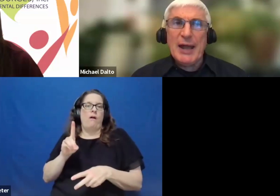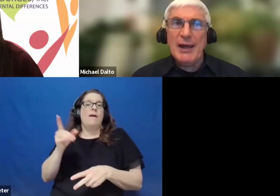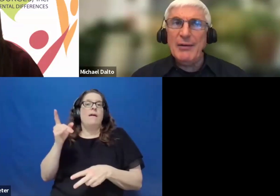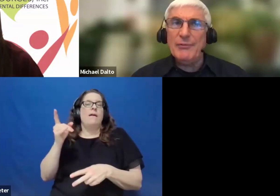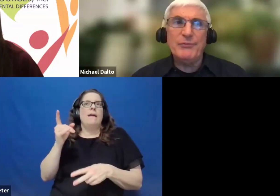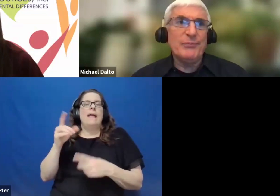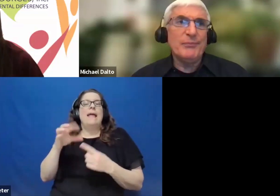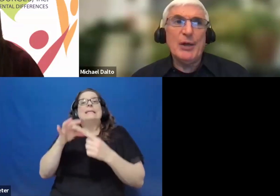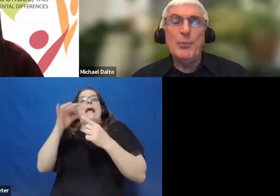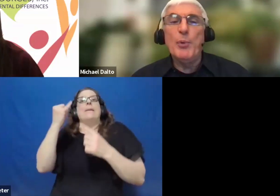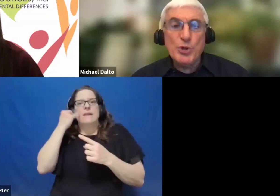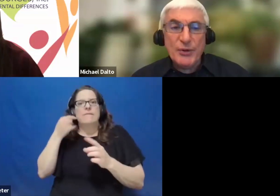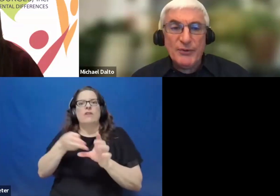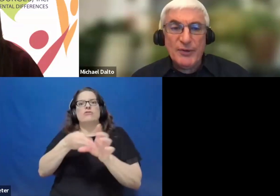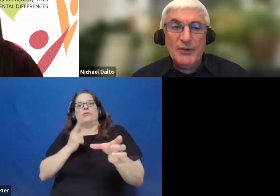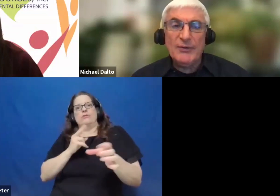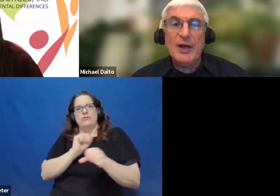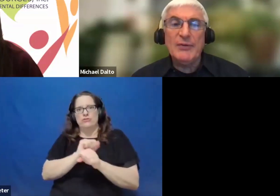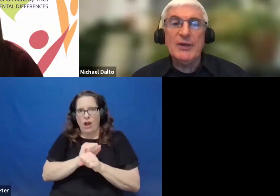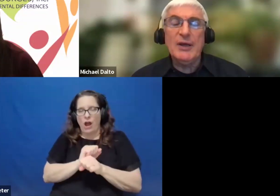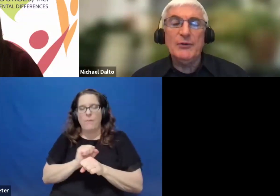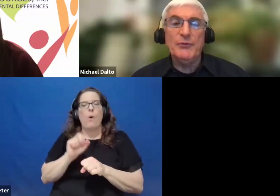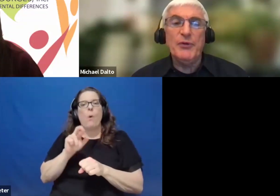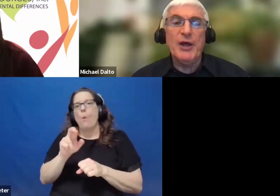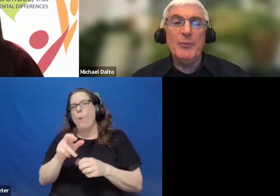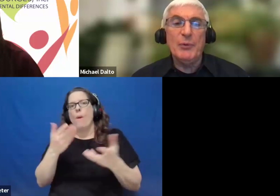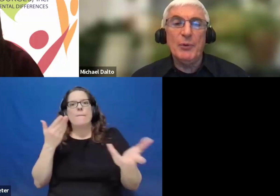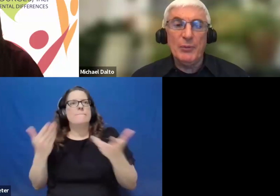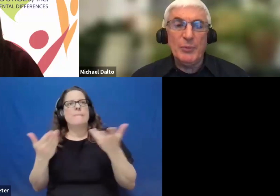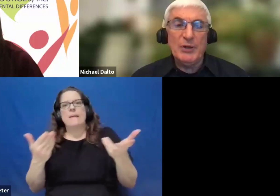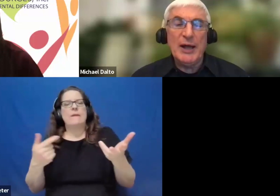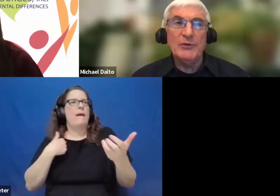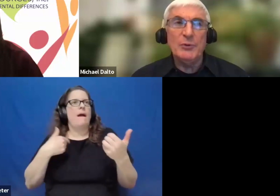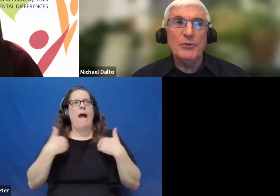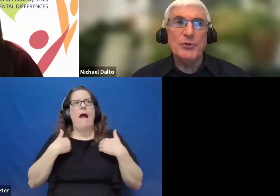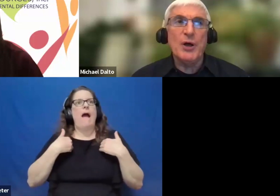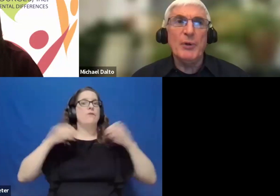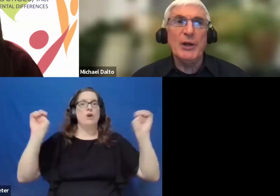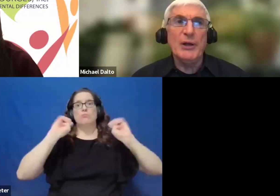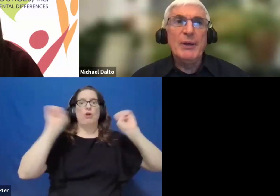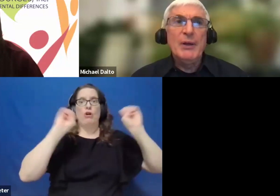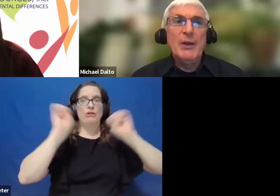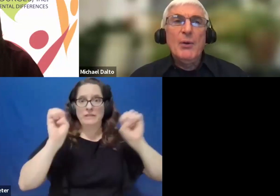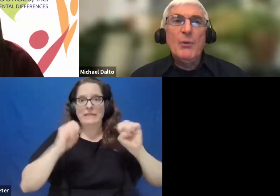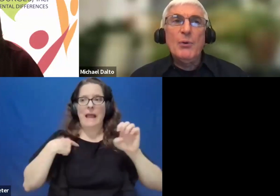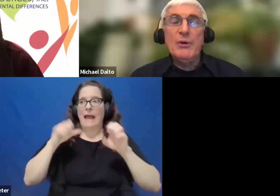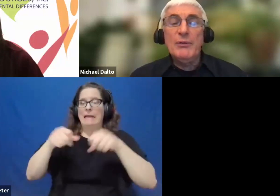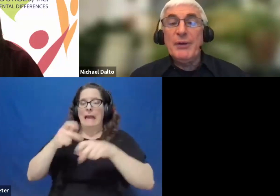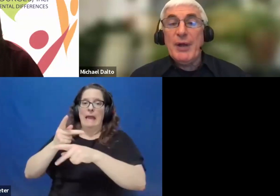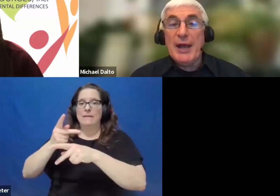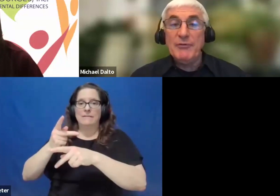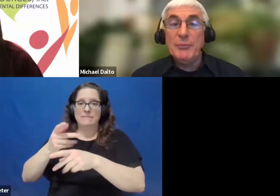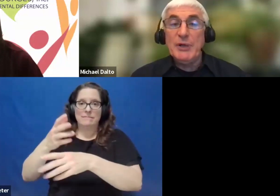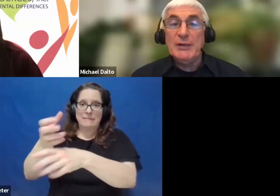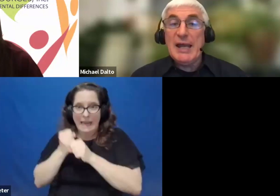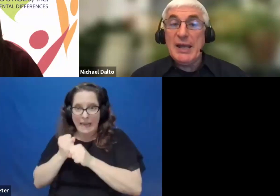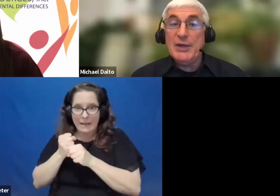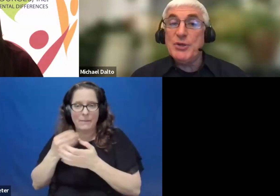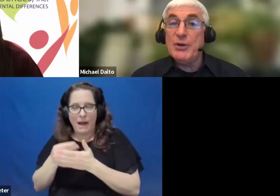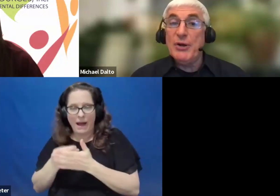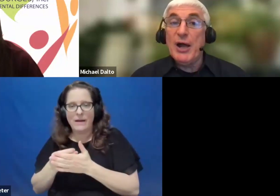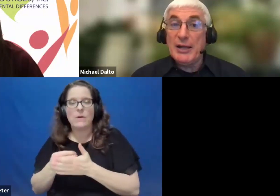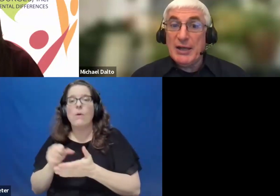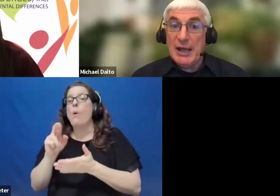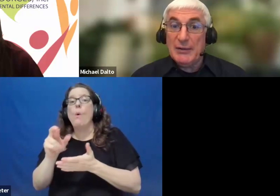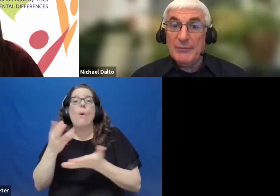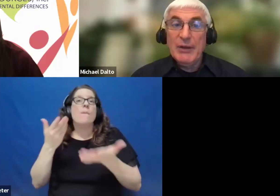having to have an emergency that's not the case for them in order to be allowed to withdraw money, or if they would have to be an age